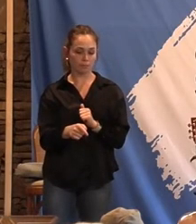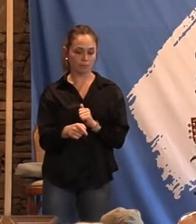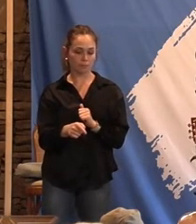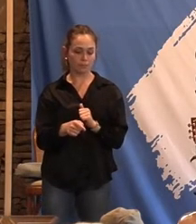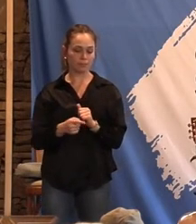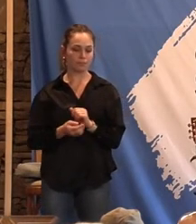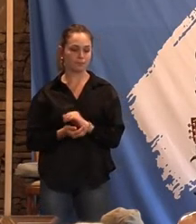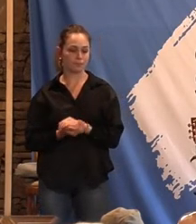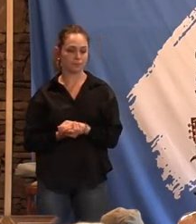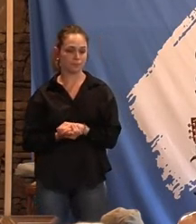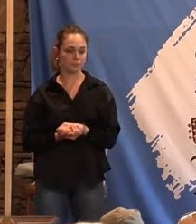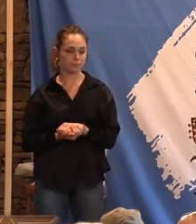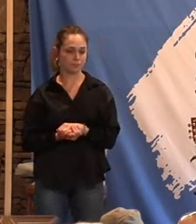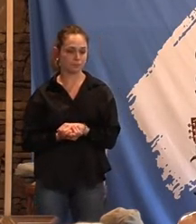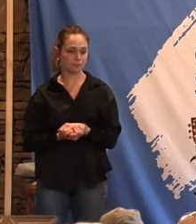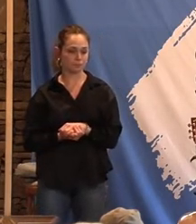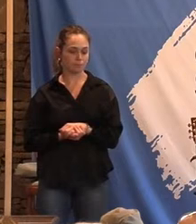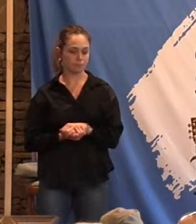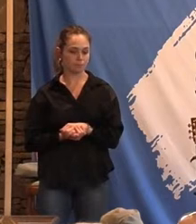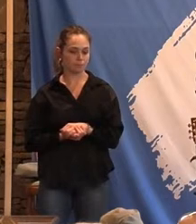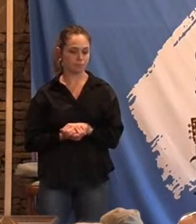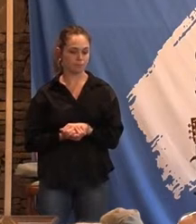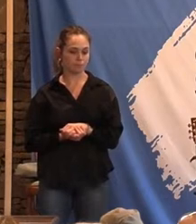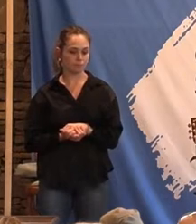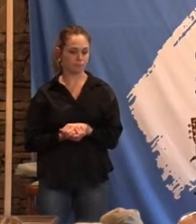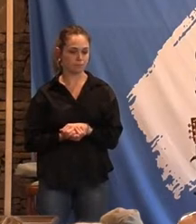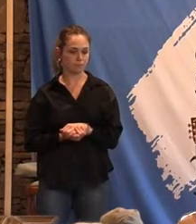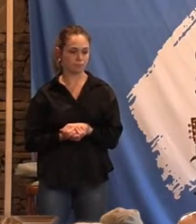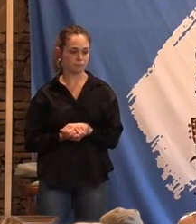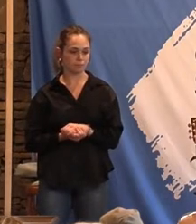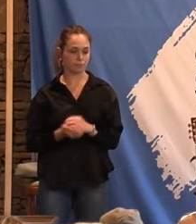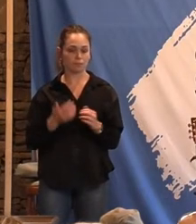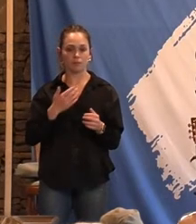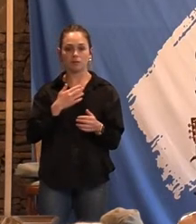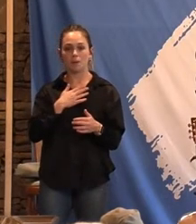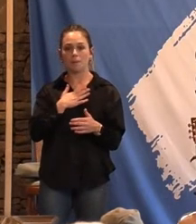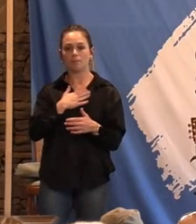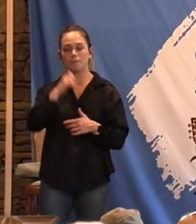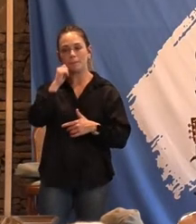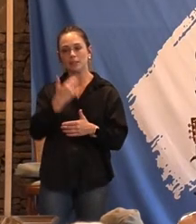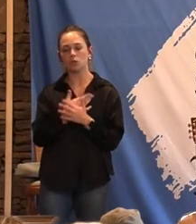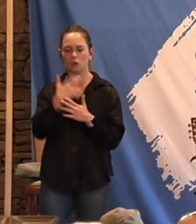and all." My daughter cried.